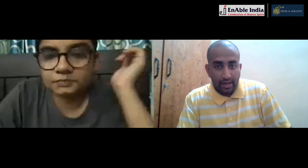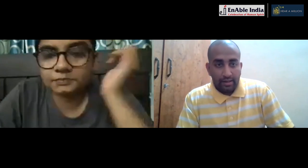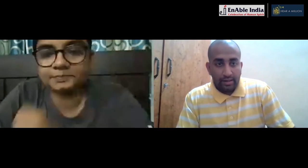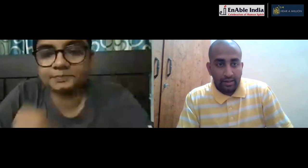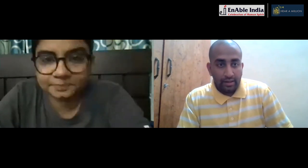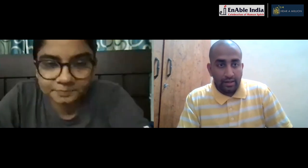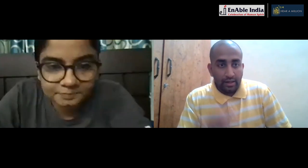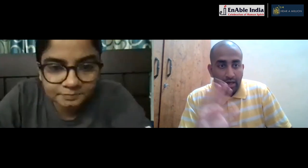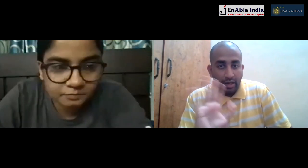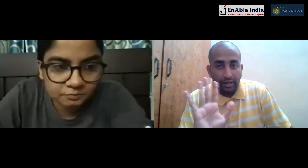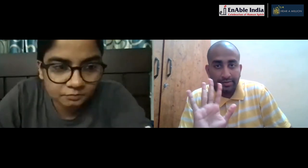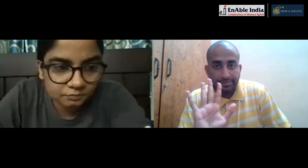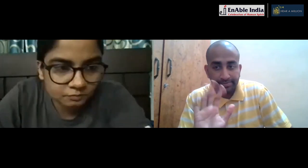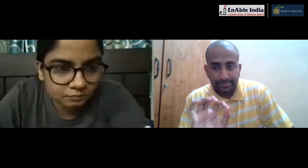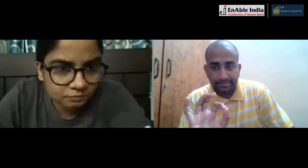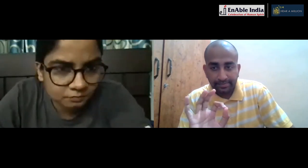Charu, we need to continue or